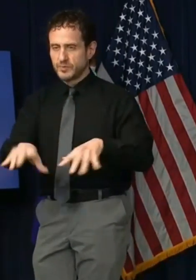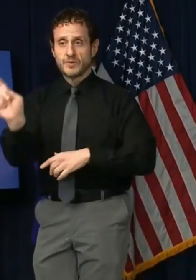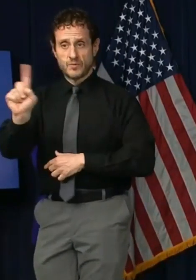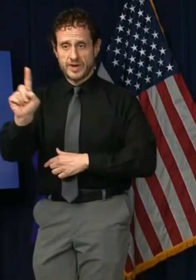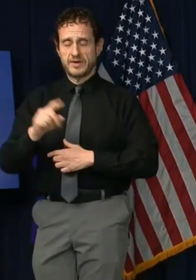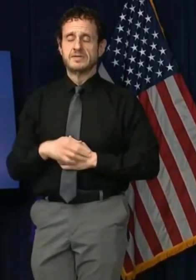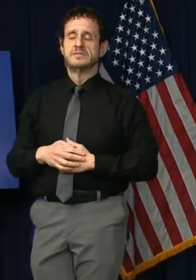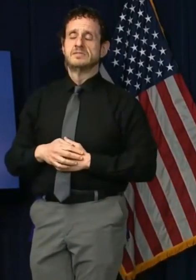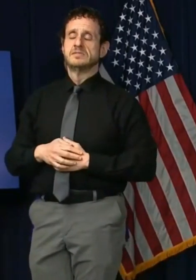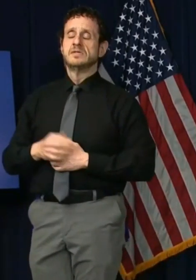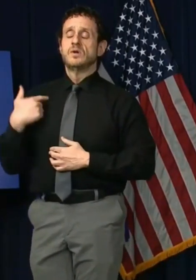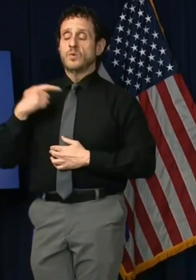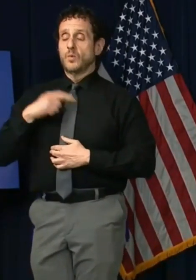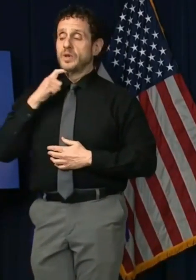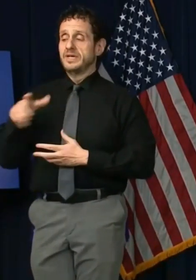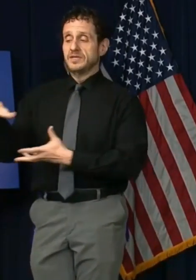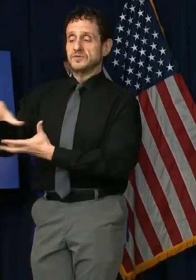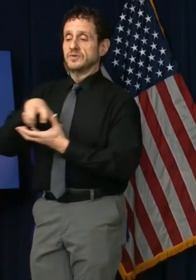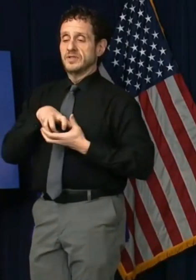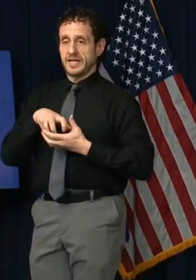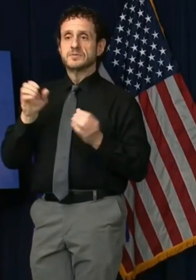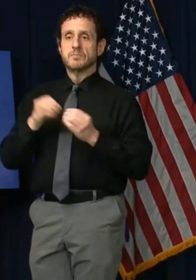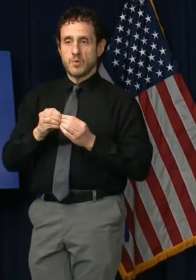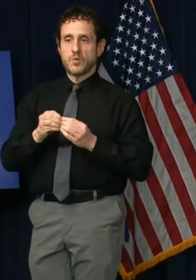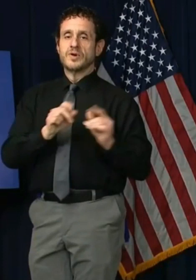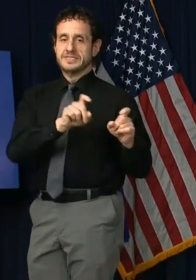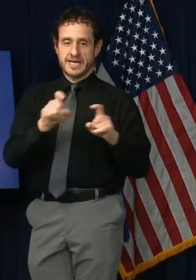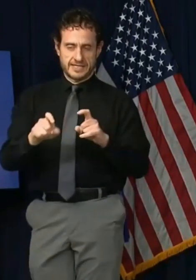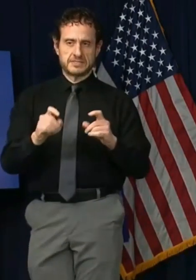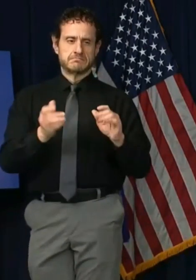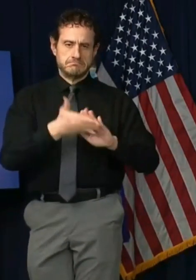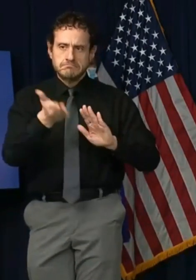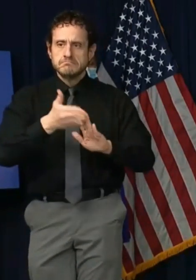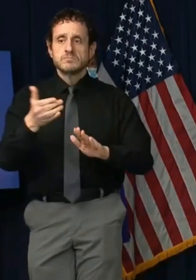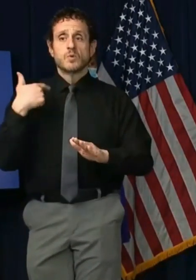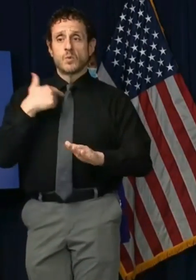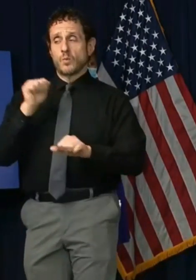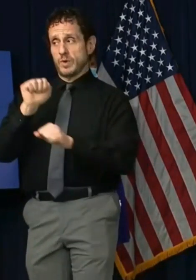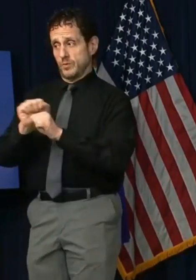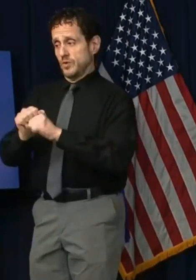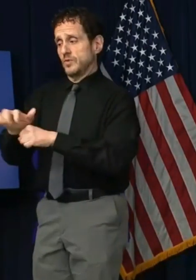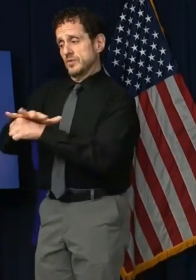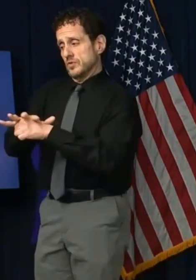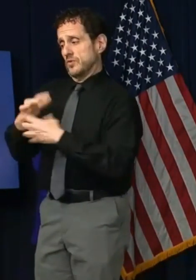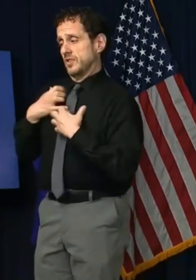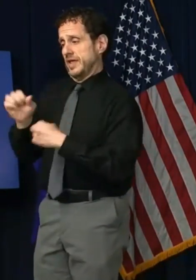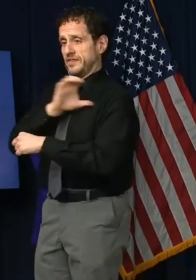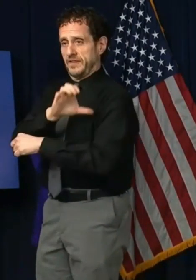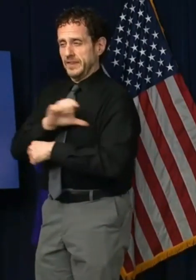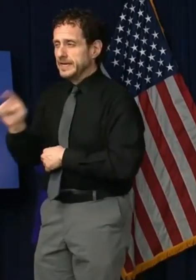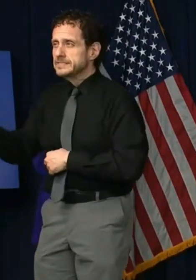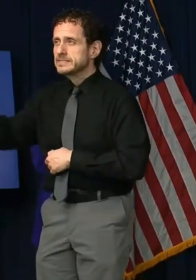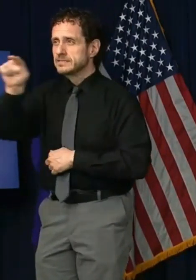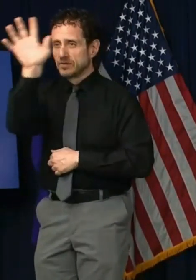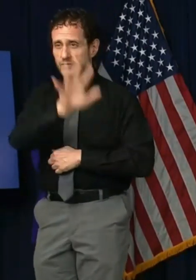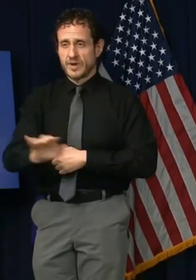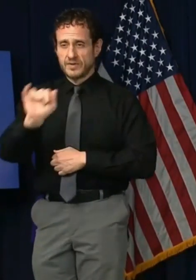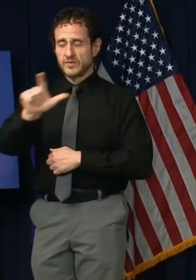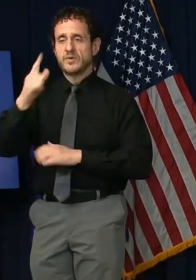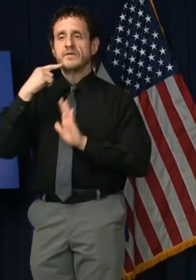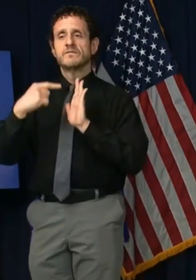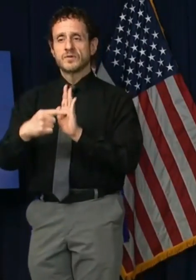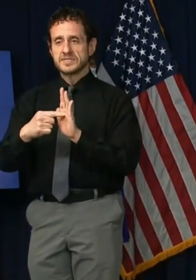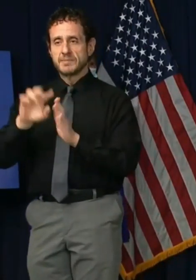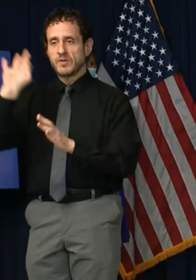testing, we needed to collect more specimens. So we partnered with local health clinics across the state, like